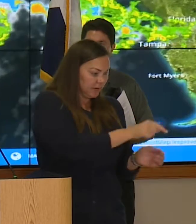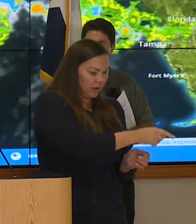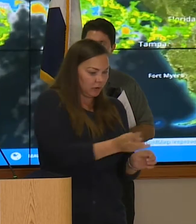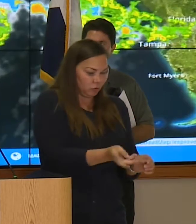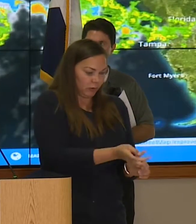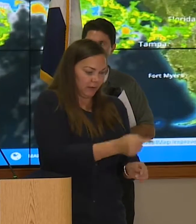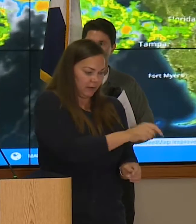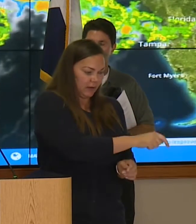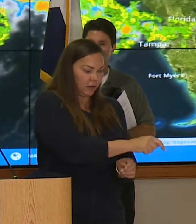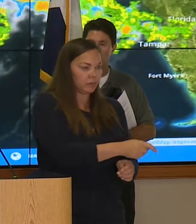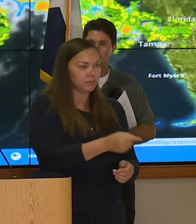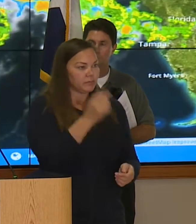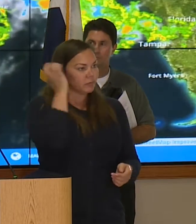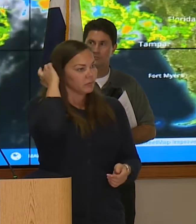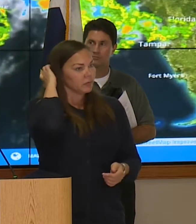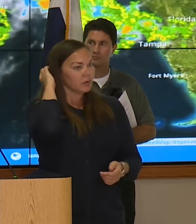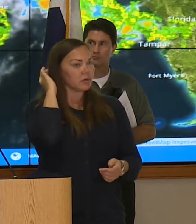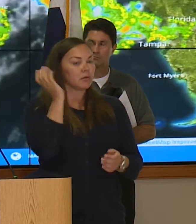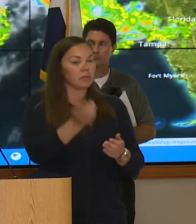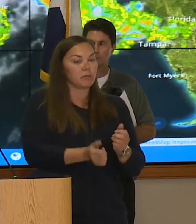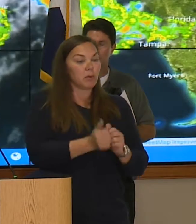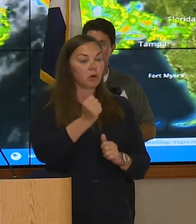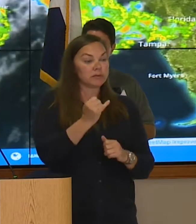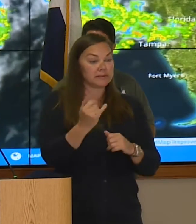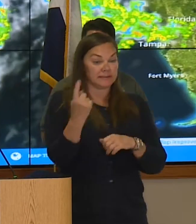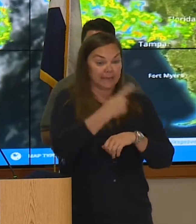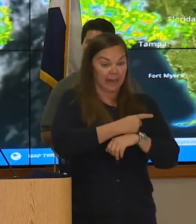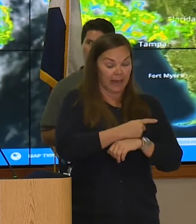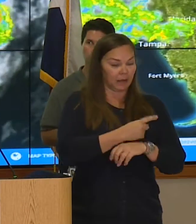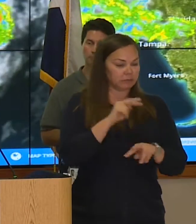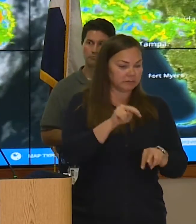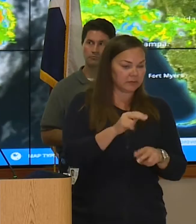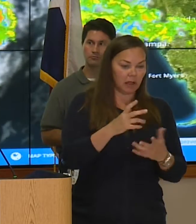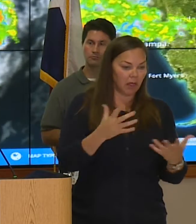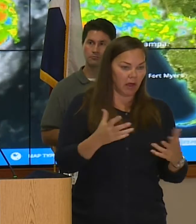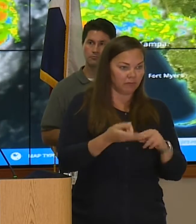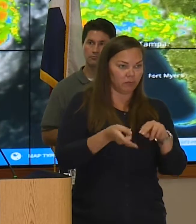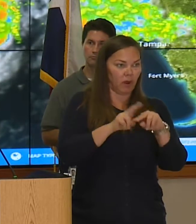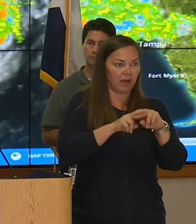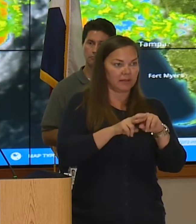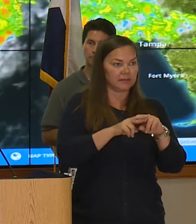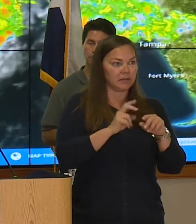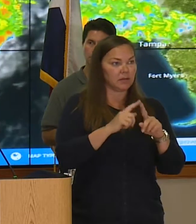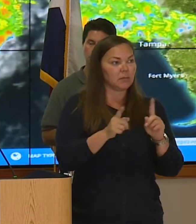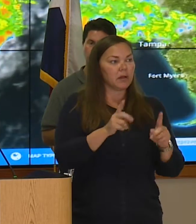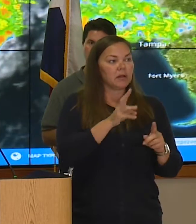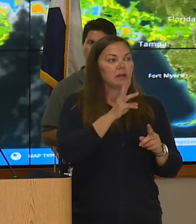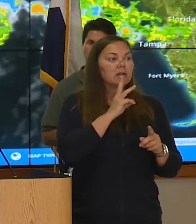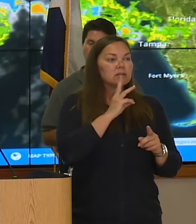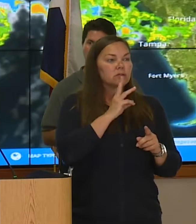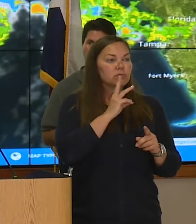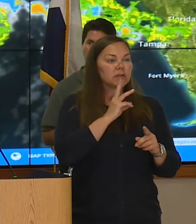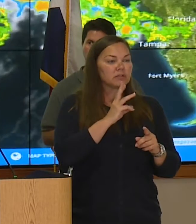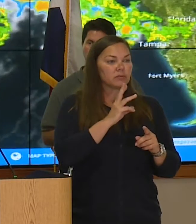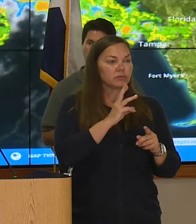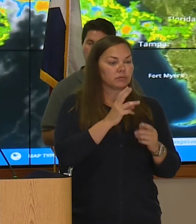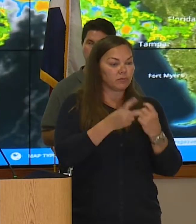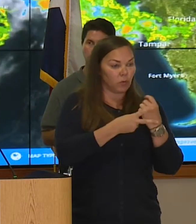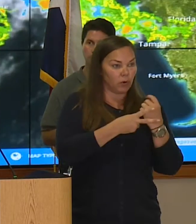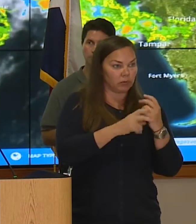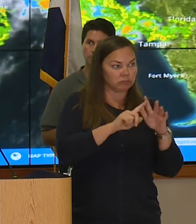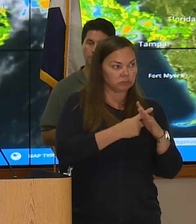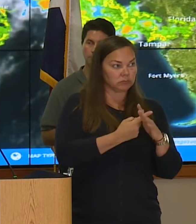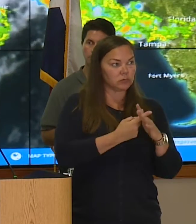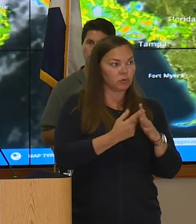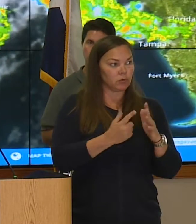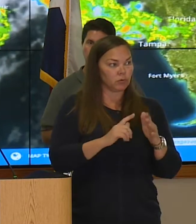there. And so for most of the day today, we haven't seen a lot of rise. But as the reservoir begins to rise a little bit further, we